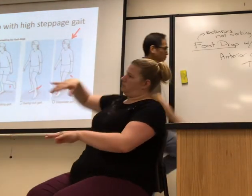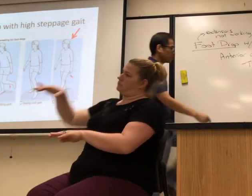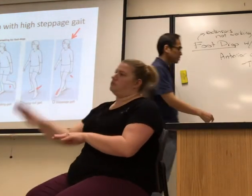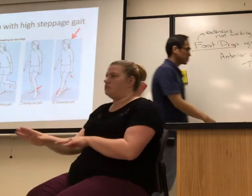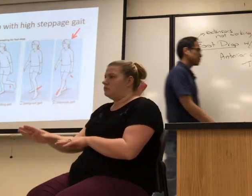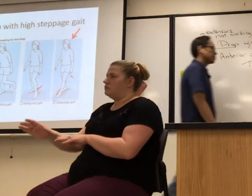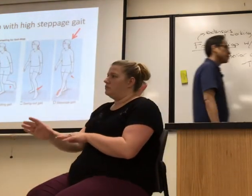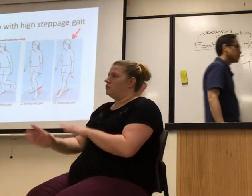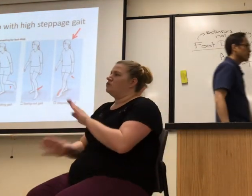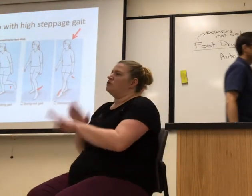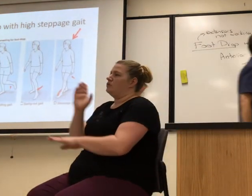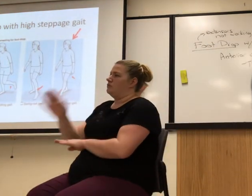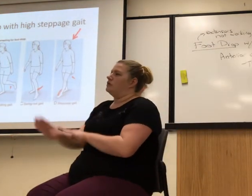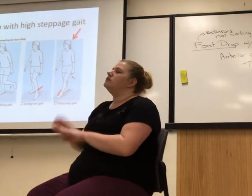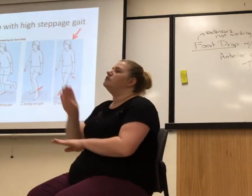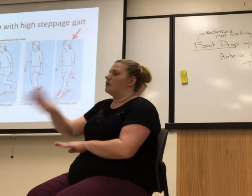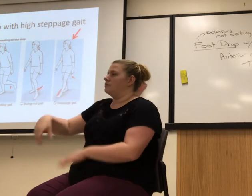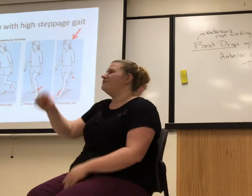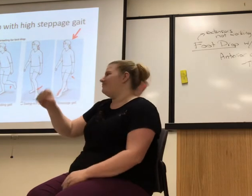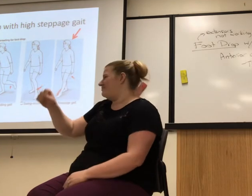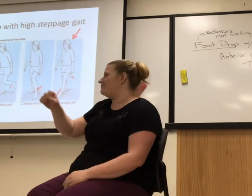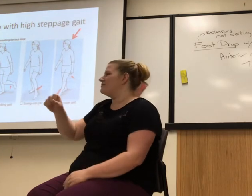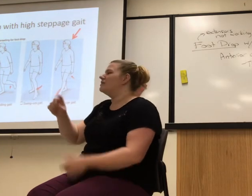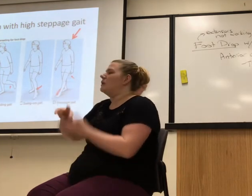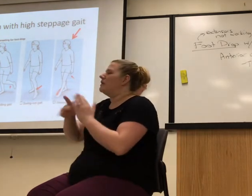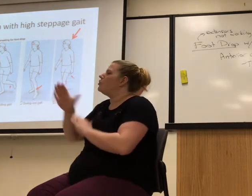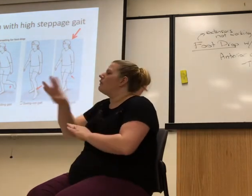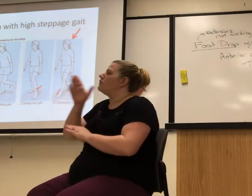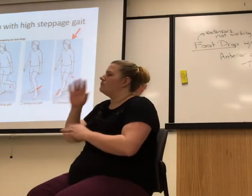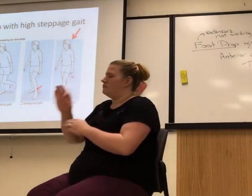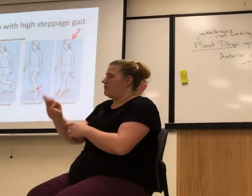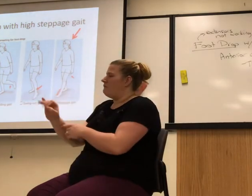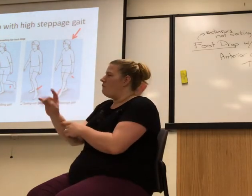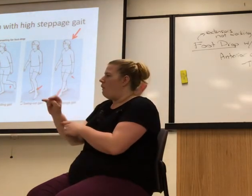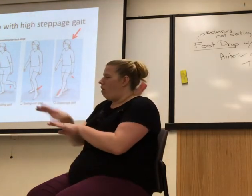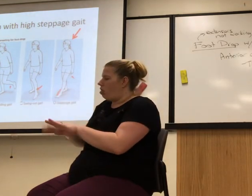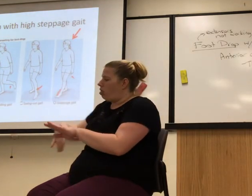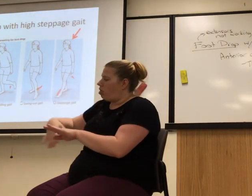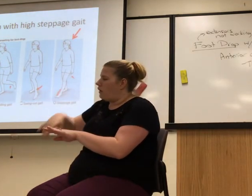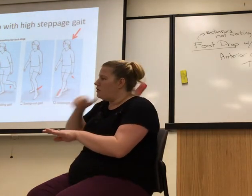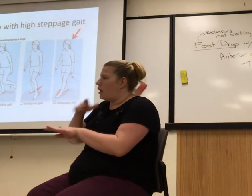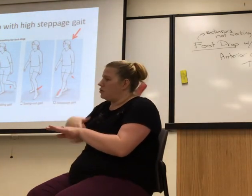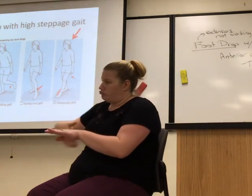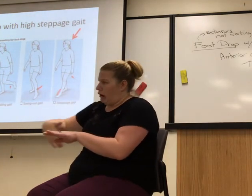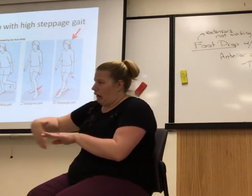overcompensate so your foot doesn't drag on the ground. So I'll show you the guy doing it.